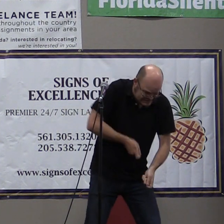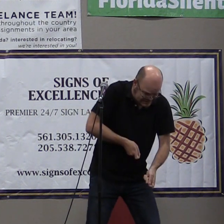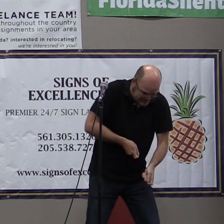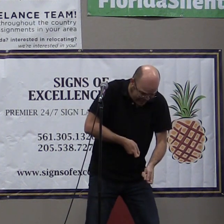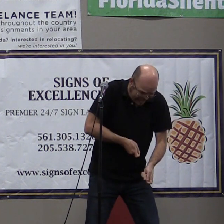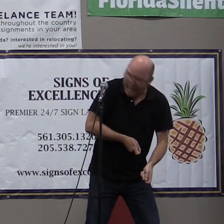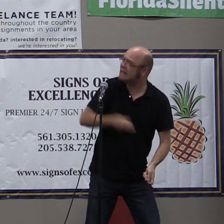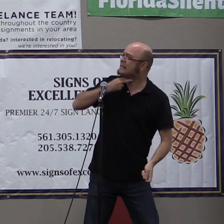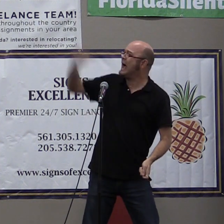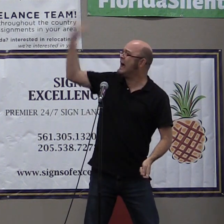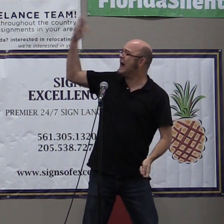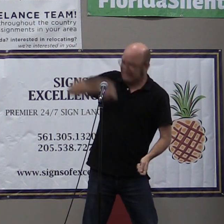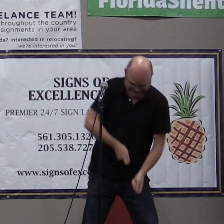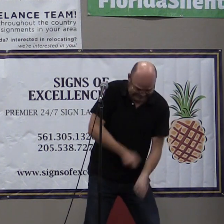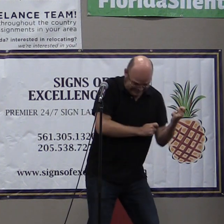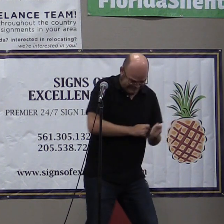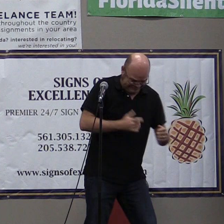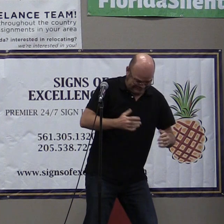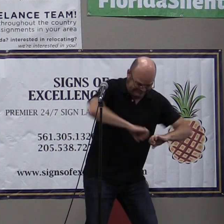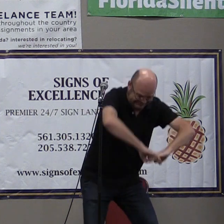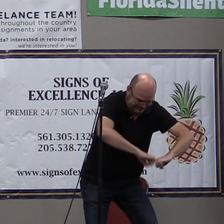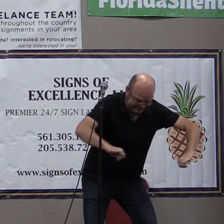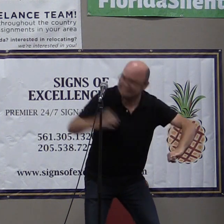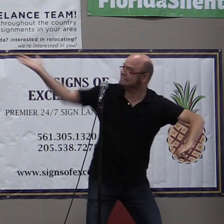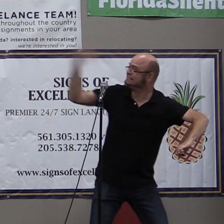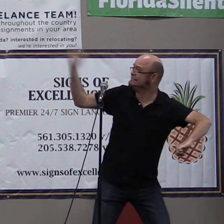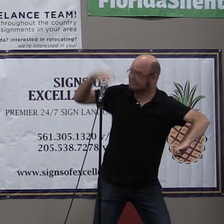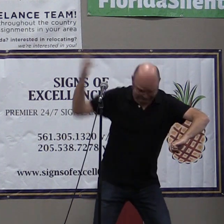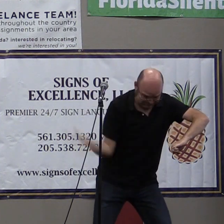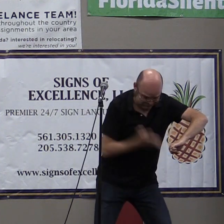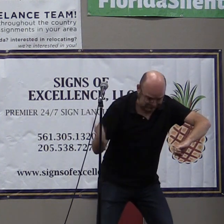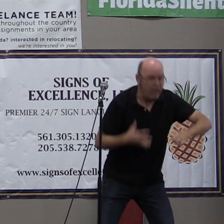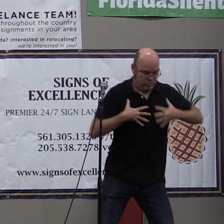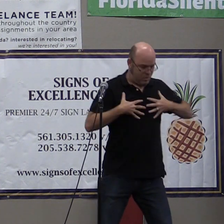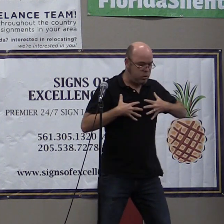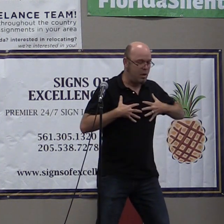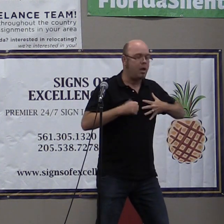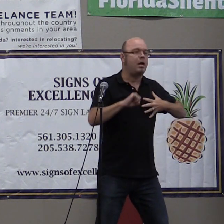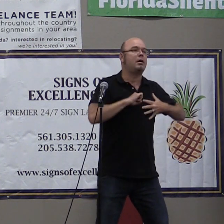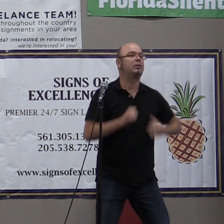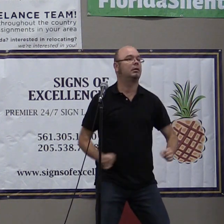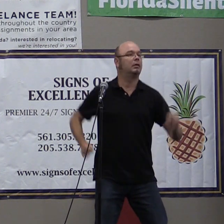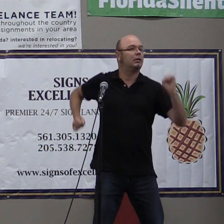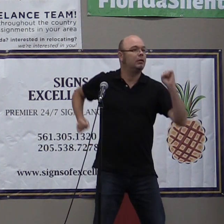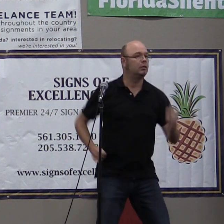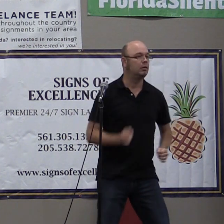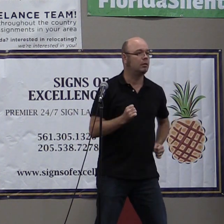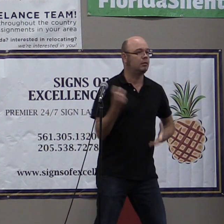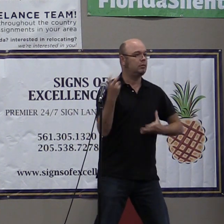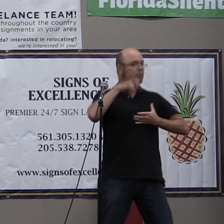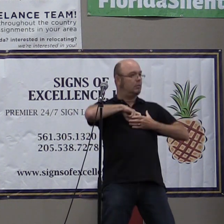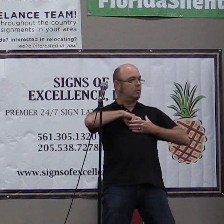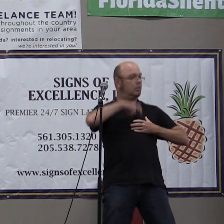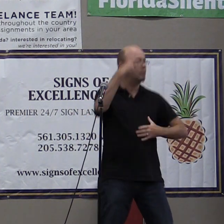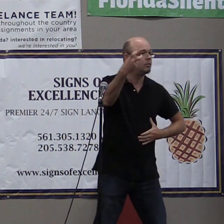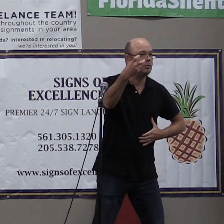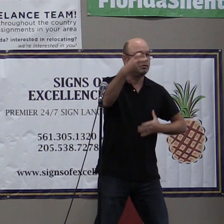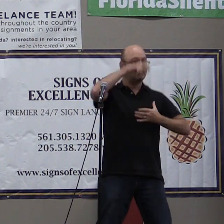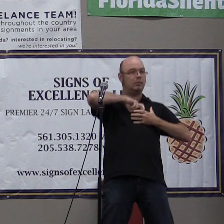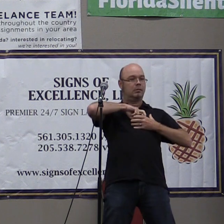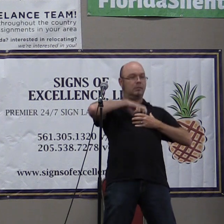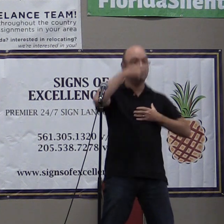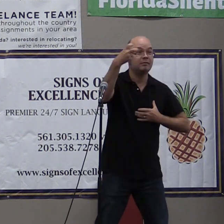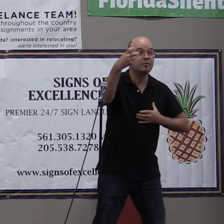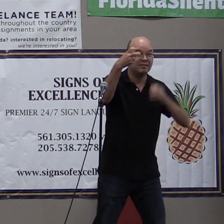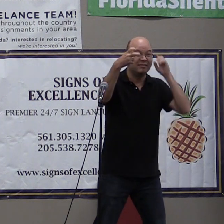are pumping, something gets stuck. Oh no, come help! Oh. Yeah, open this up. Oh, finally, then you're back to